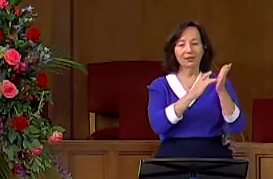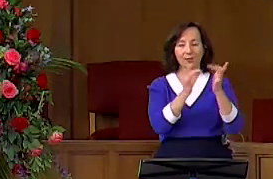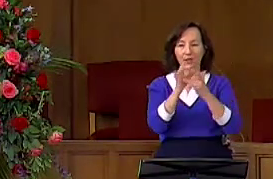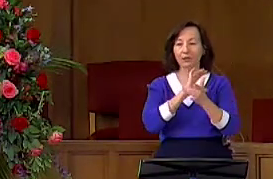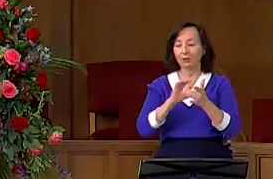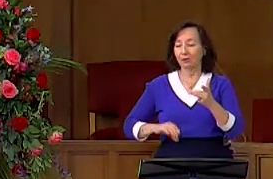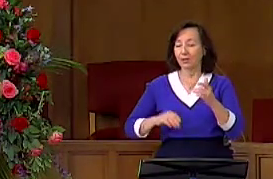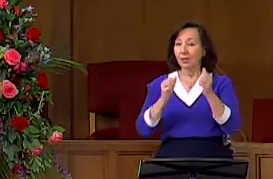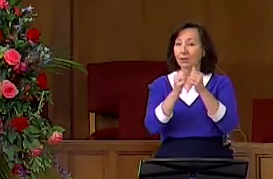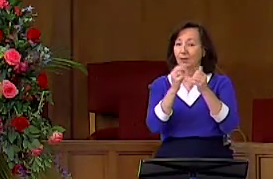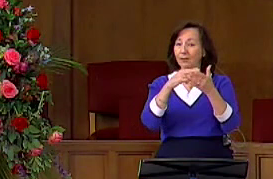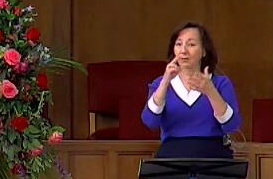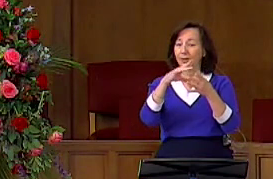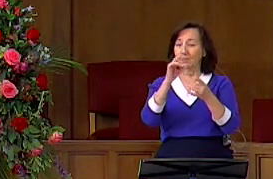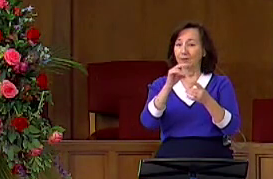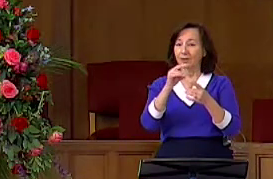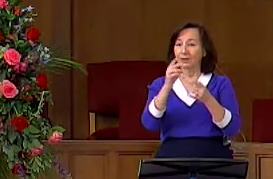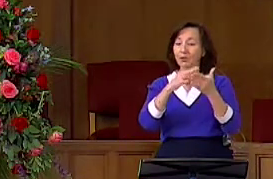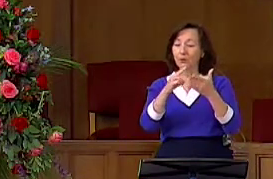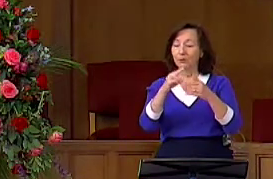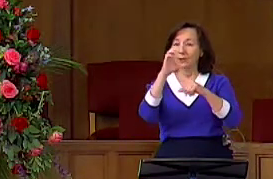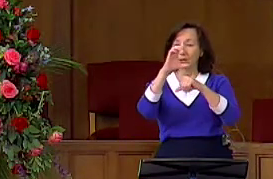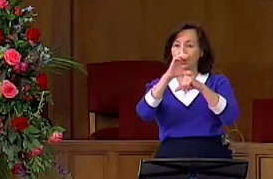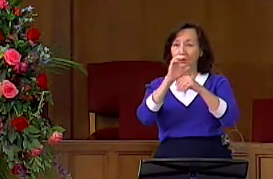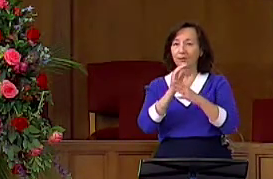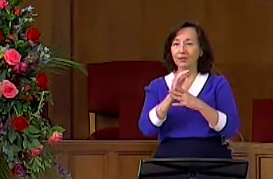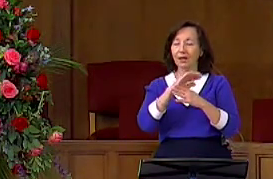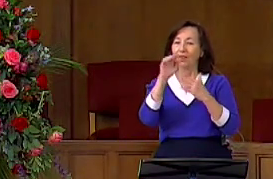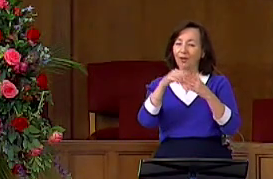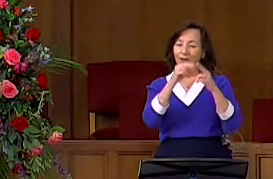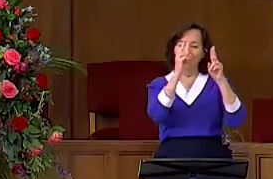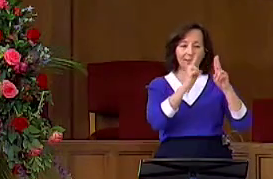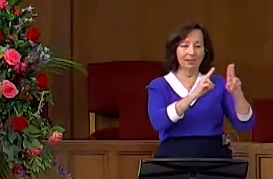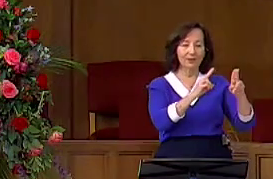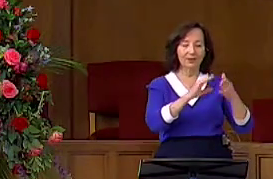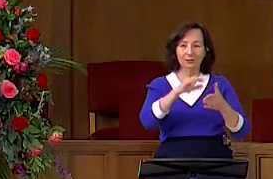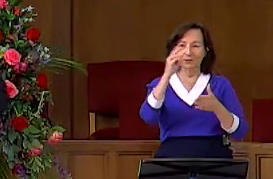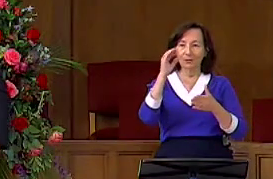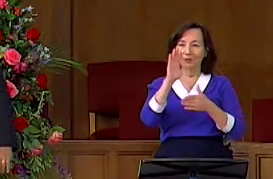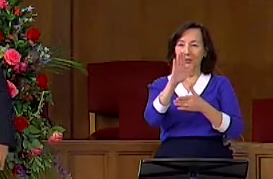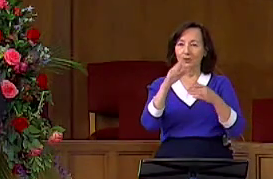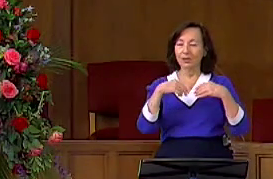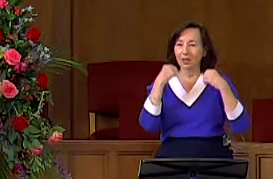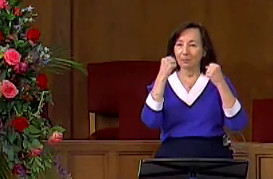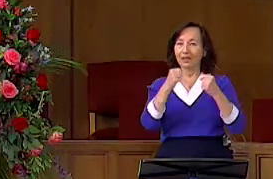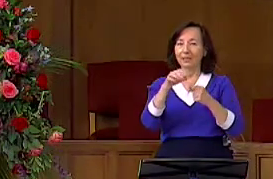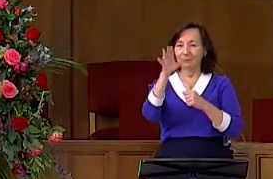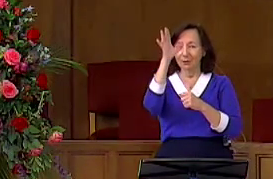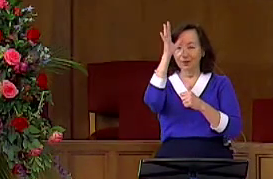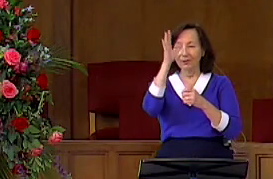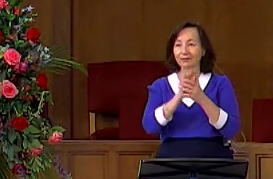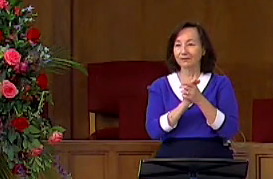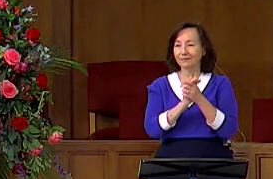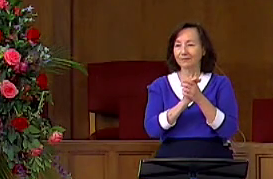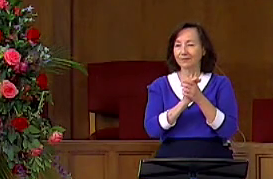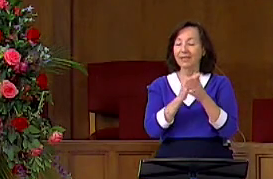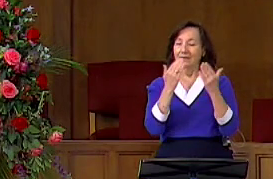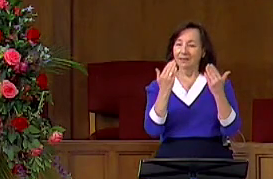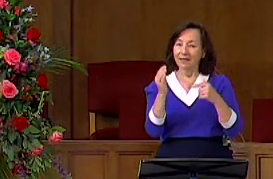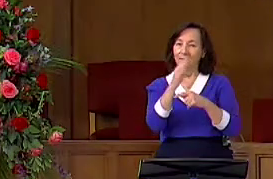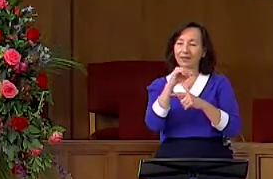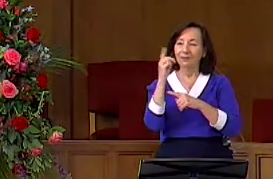with the Holy Spirit in your holy church, all honor and glory is yours, Almighty Father, now